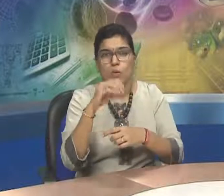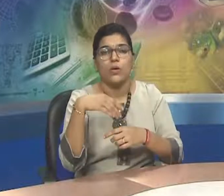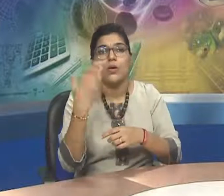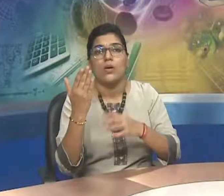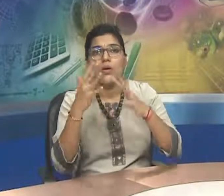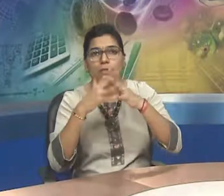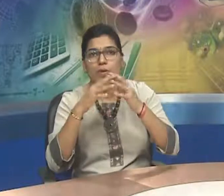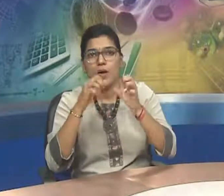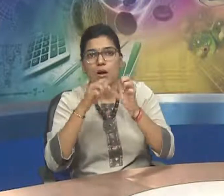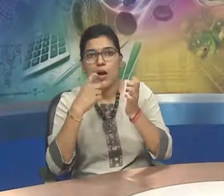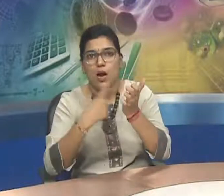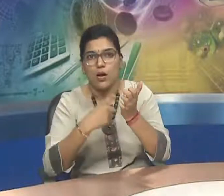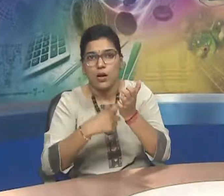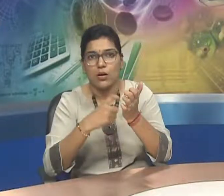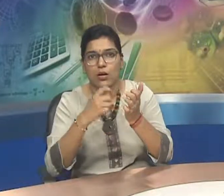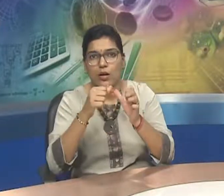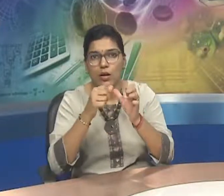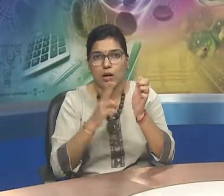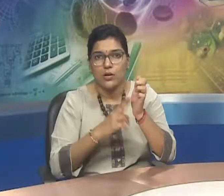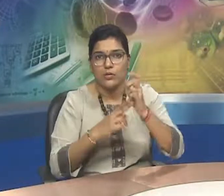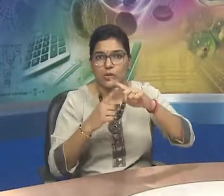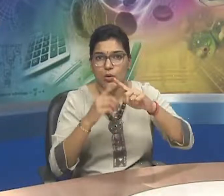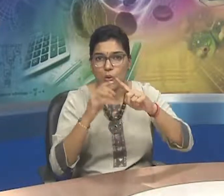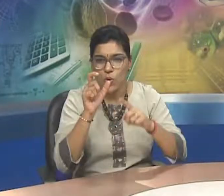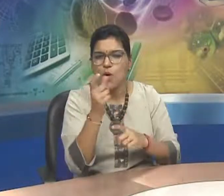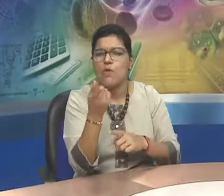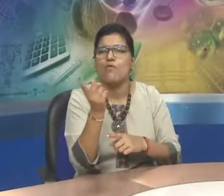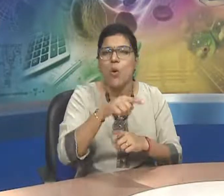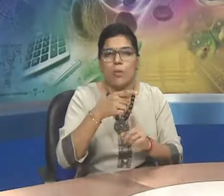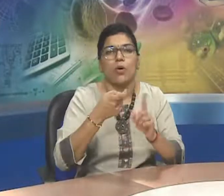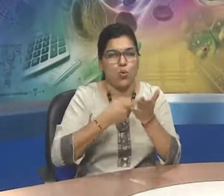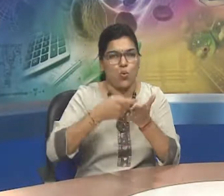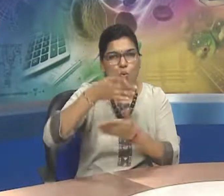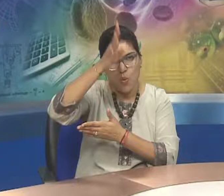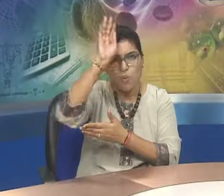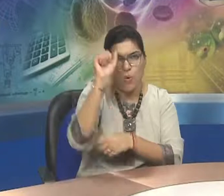Now this word is quo warranto.